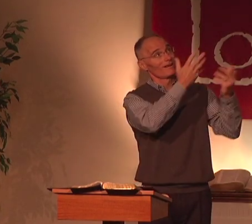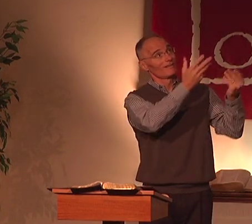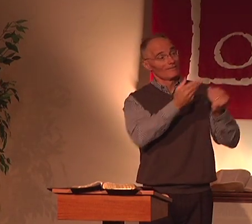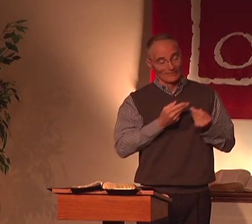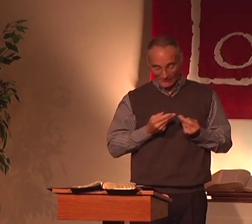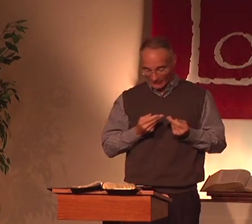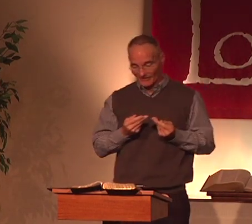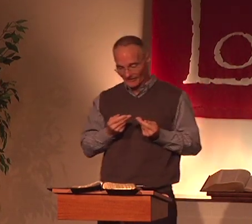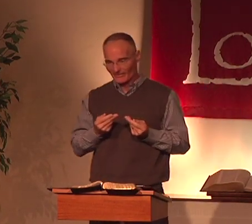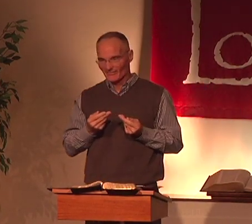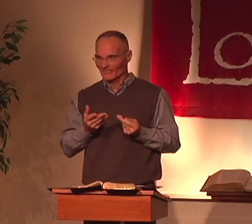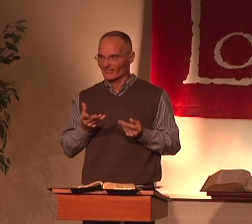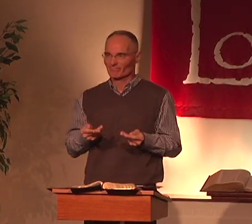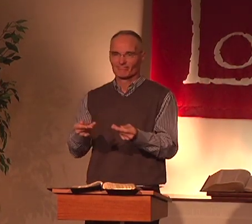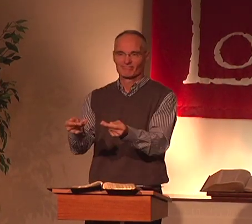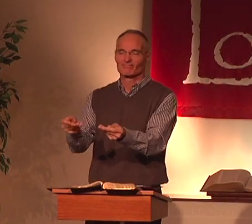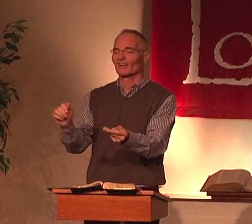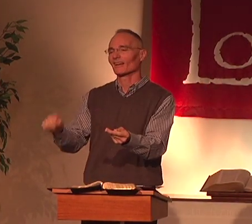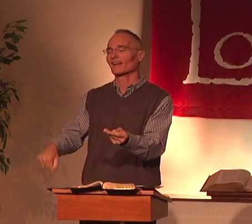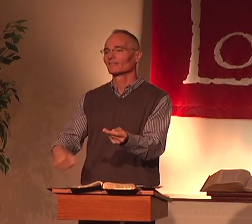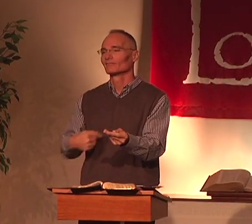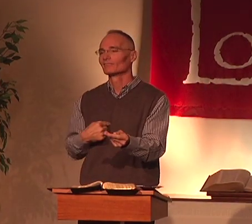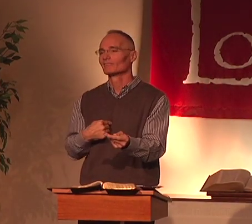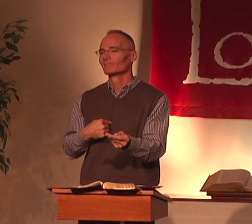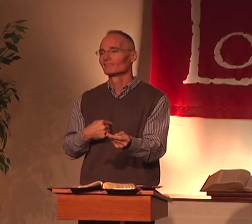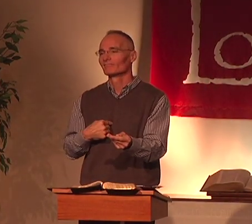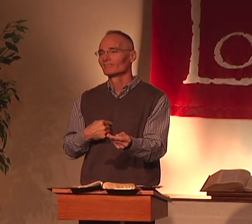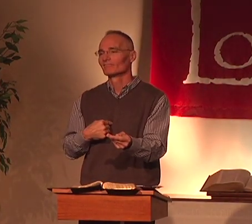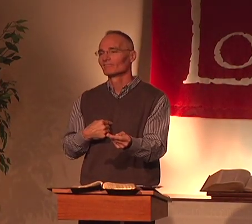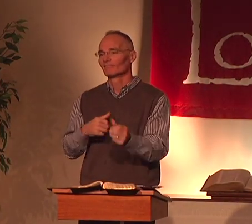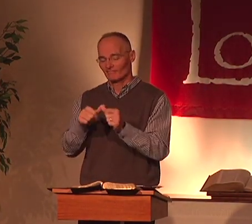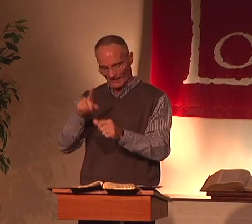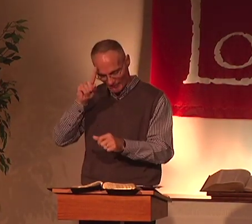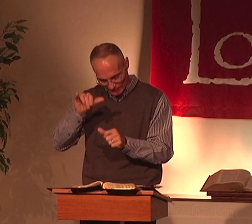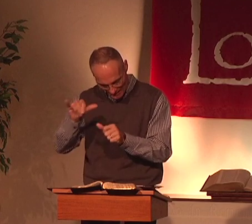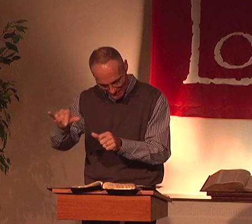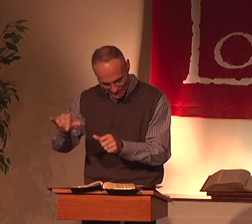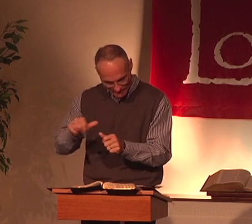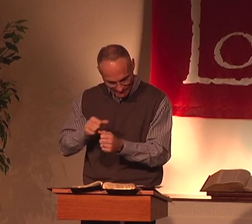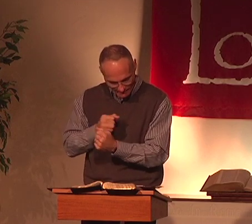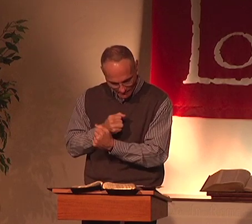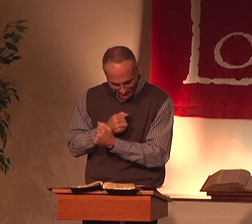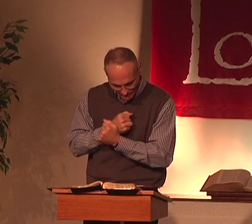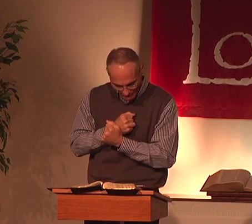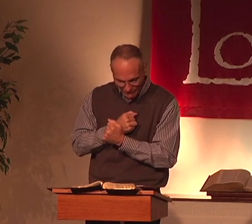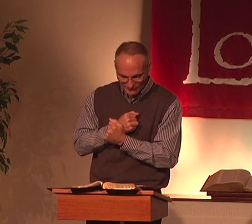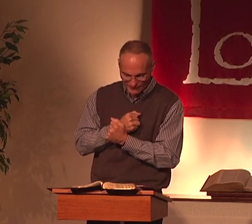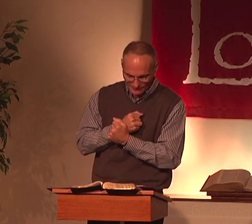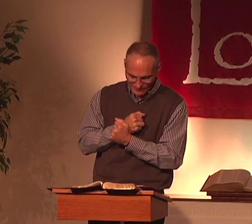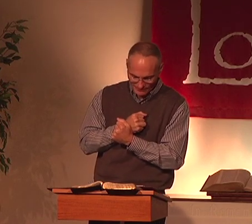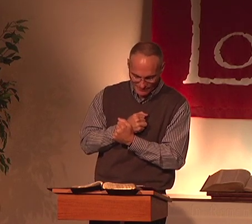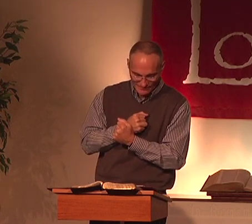But the Lord He gave His love To me So I Will pass It on To you He could Have said That Everlasting Love